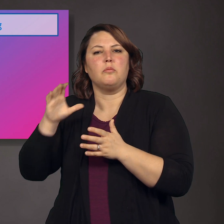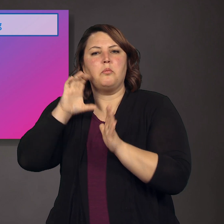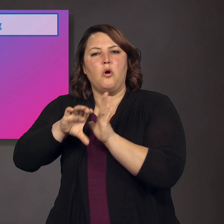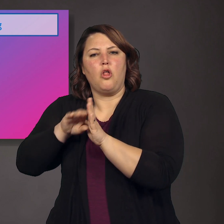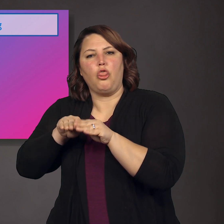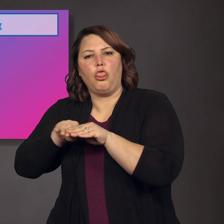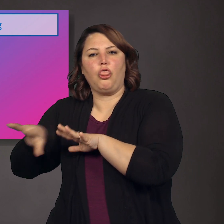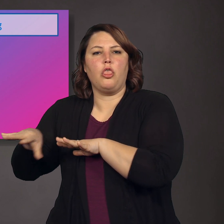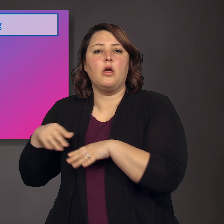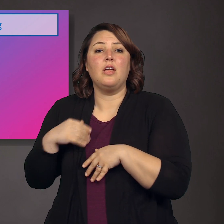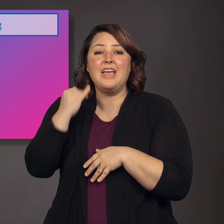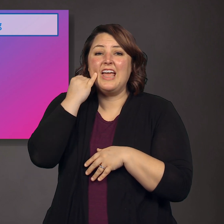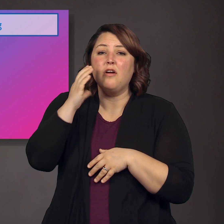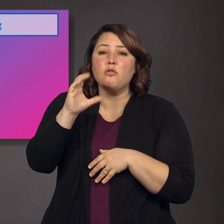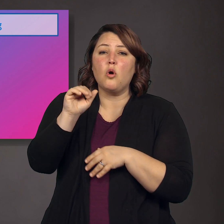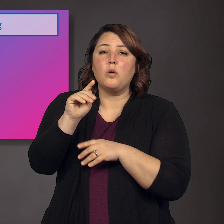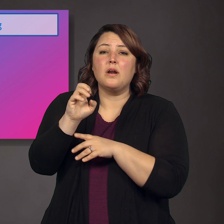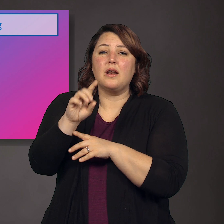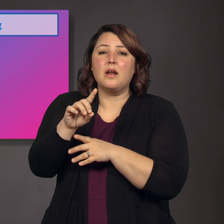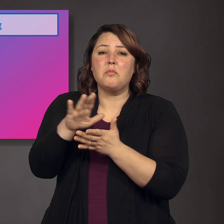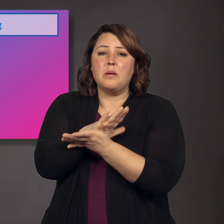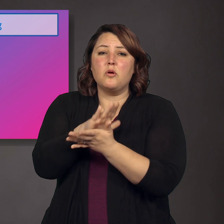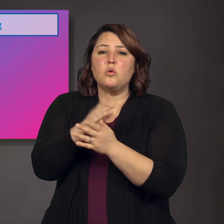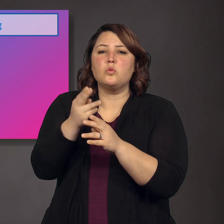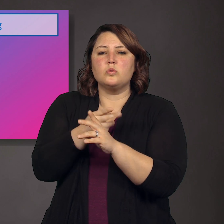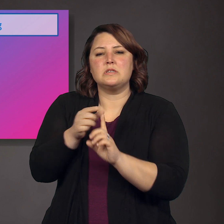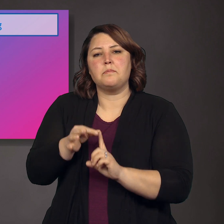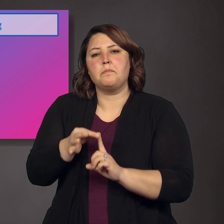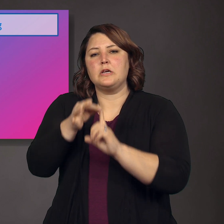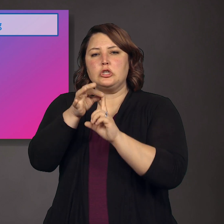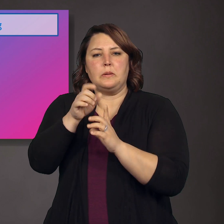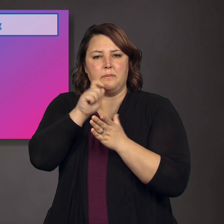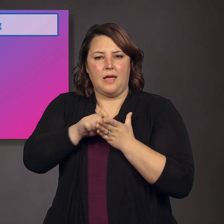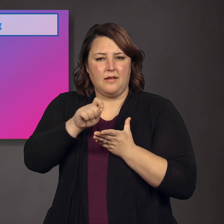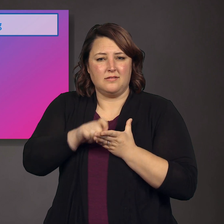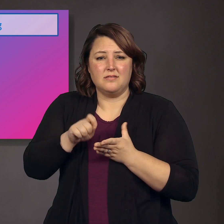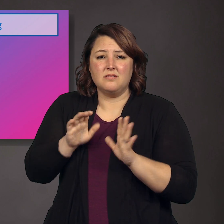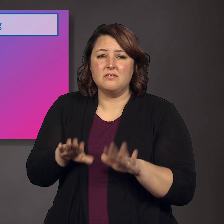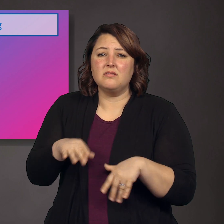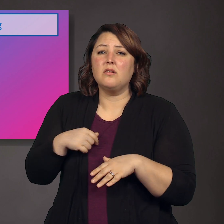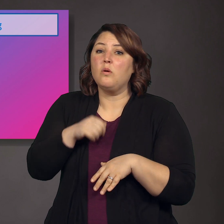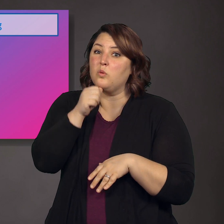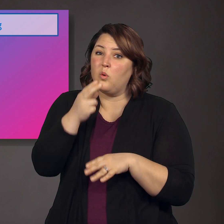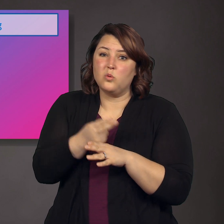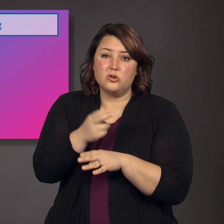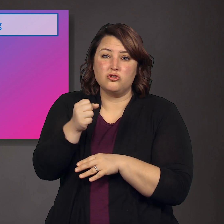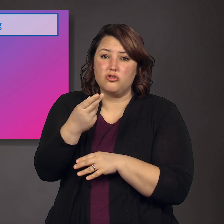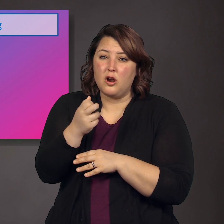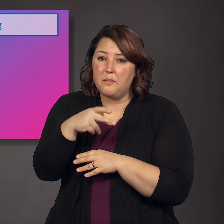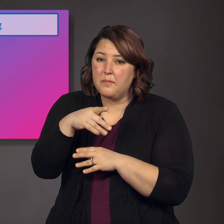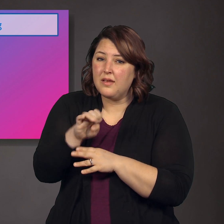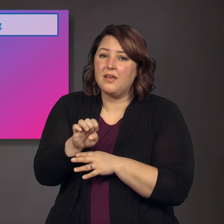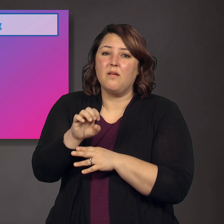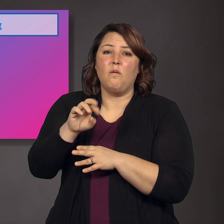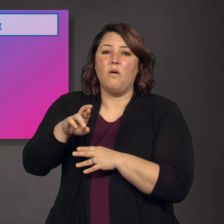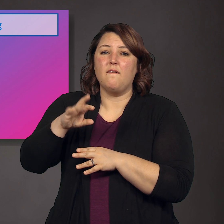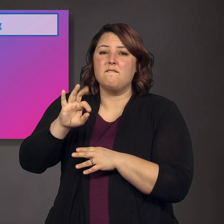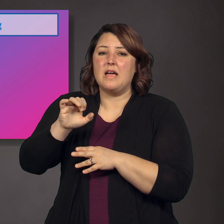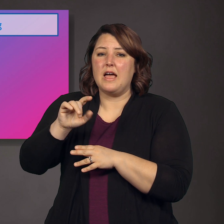coated paper, use a specialist pen. Don't use a Sharpie or other felt tip pen. Here's an example of